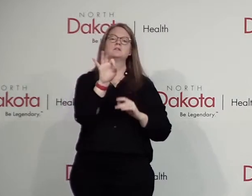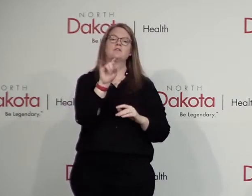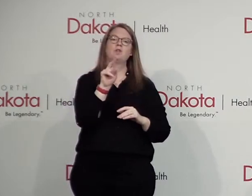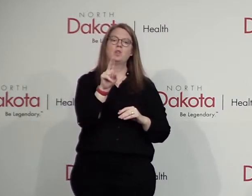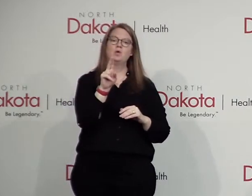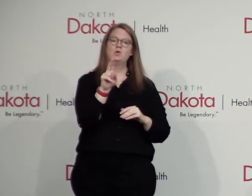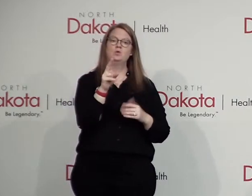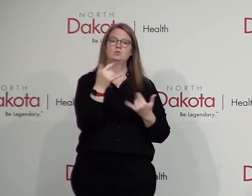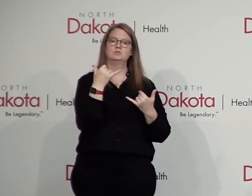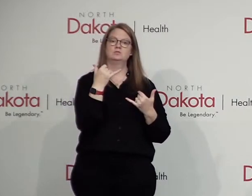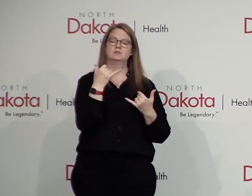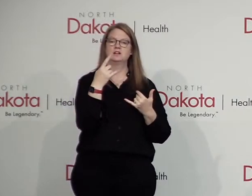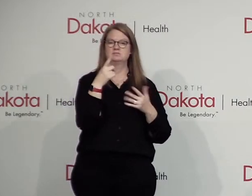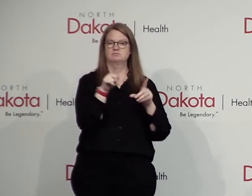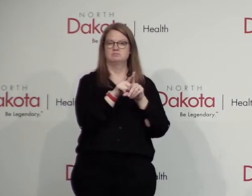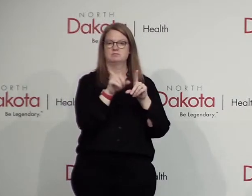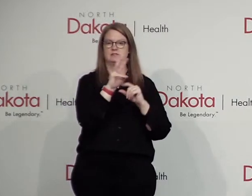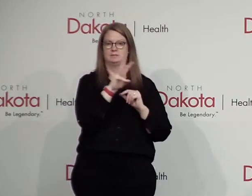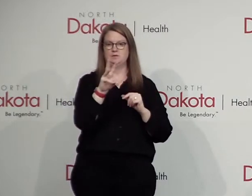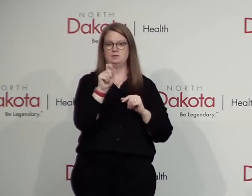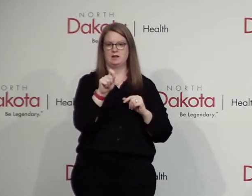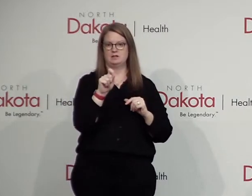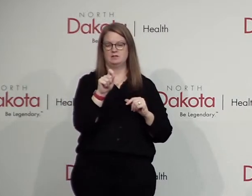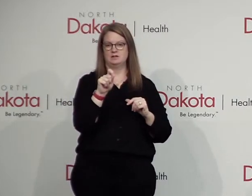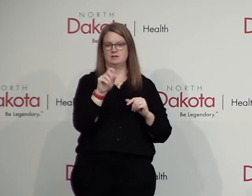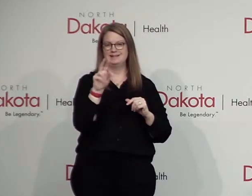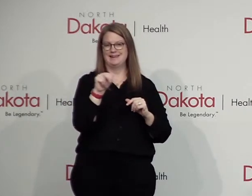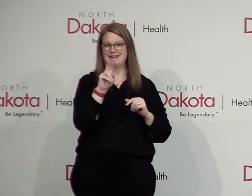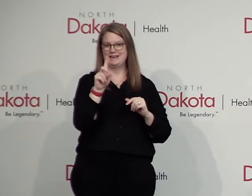cases are updated on our website at